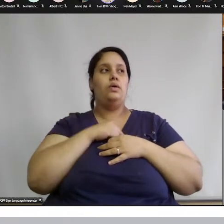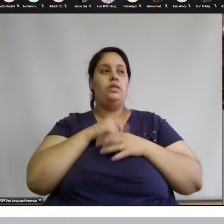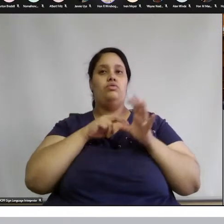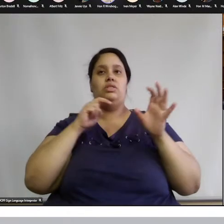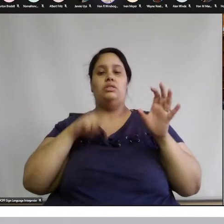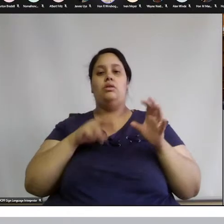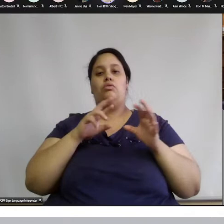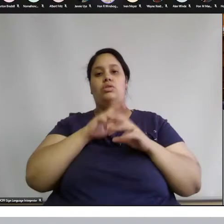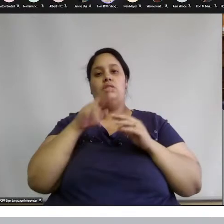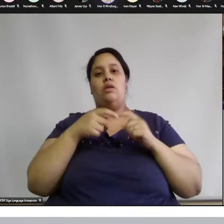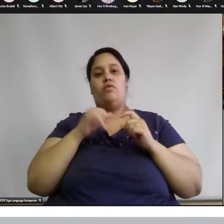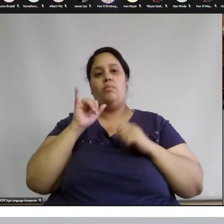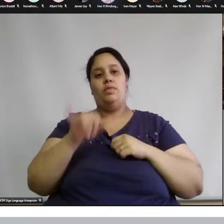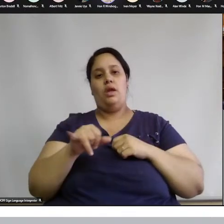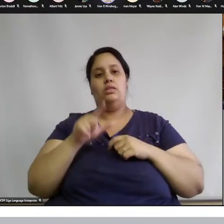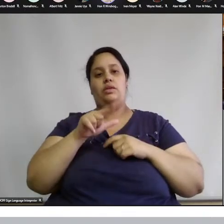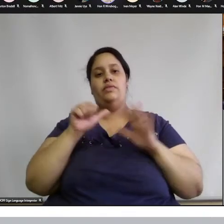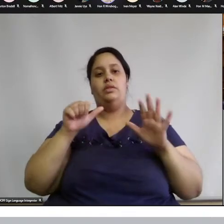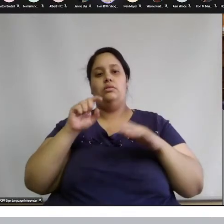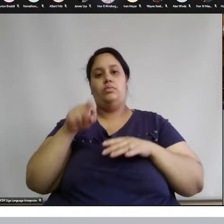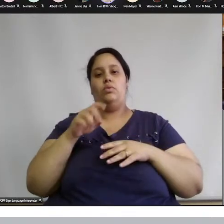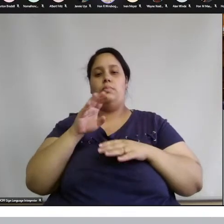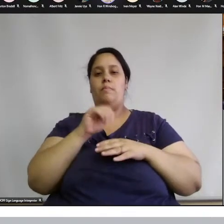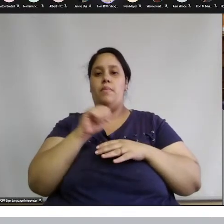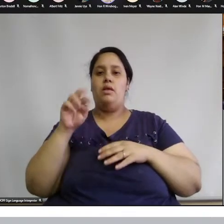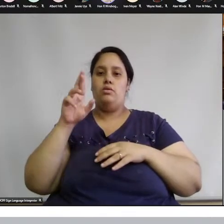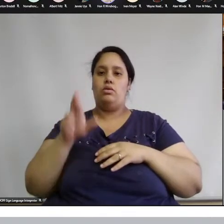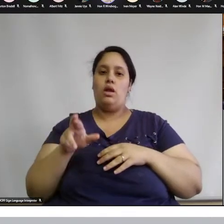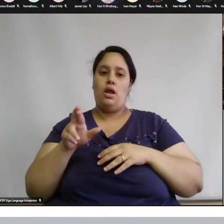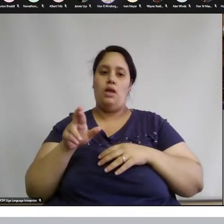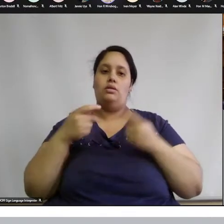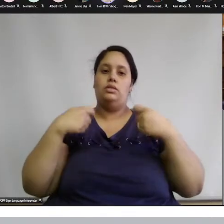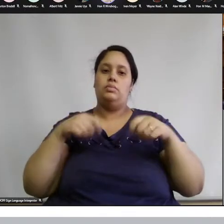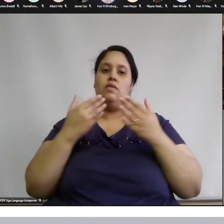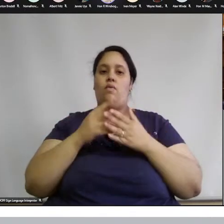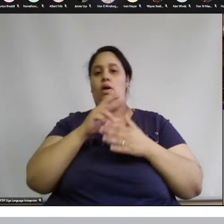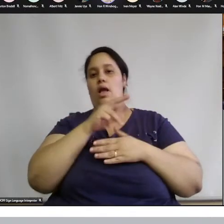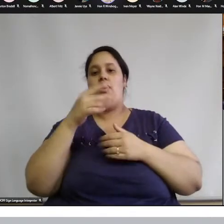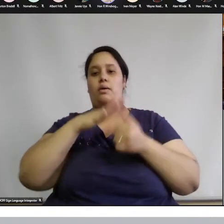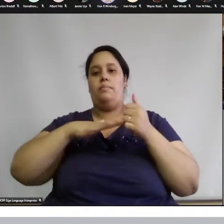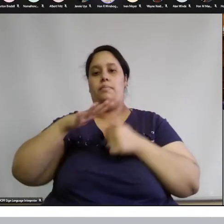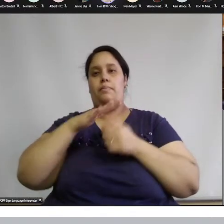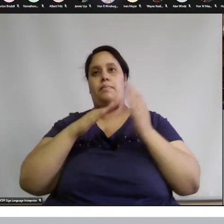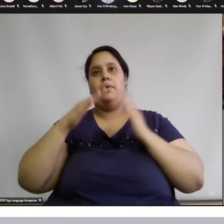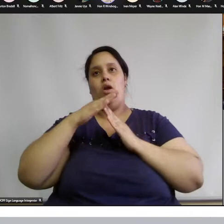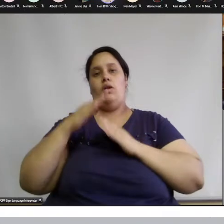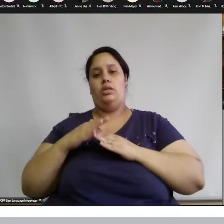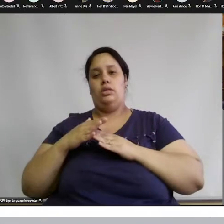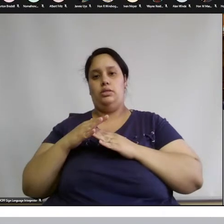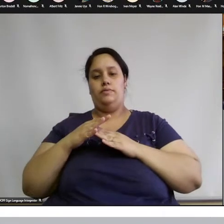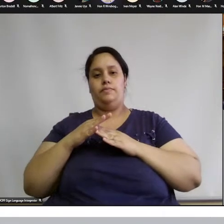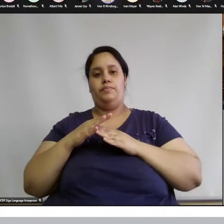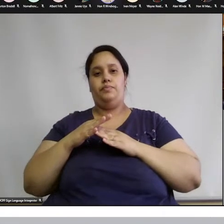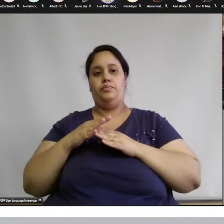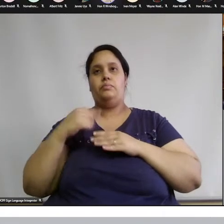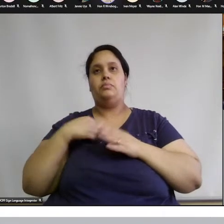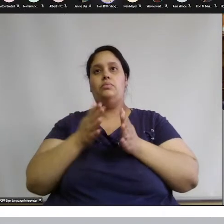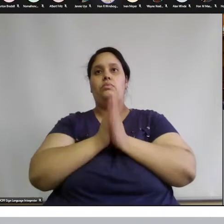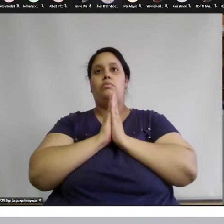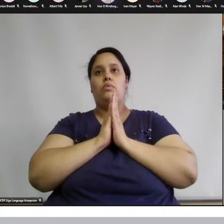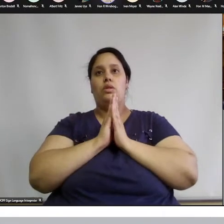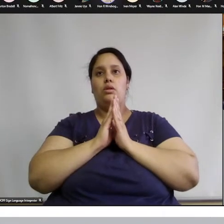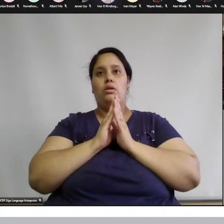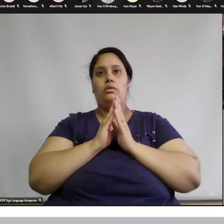result, 74.6 million for the vaccine program will be spent on other priorities. I want to call on the MEC